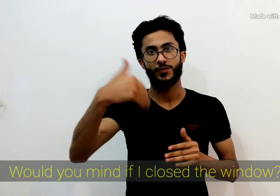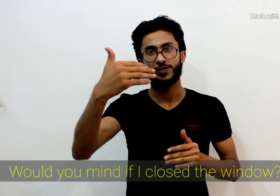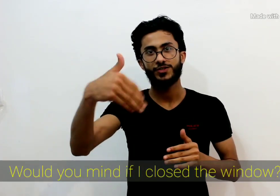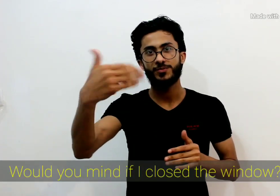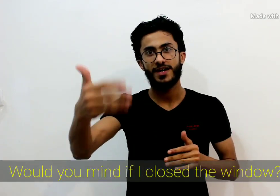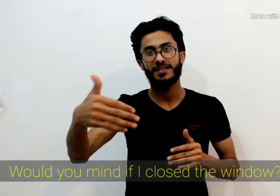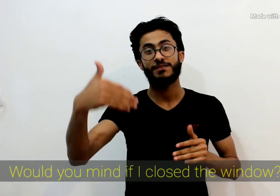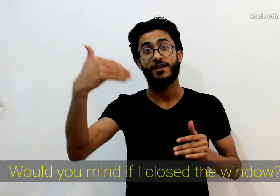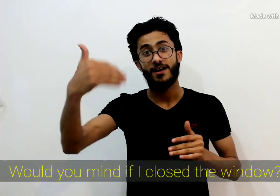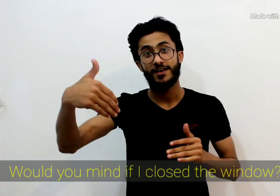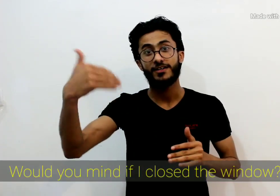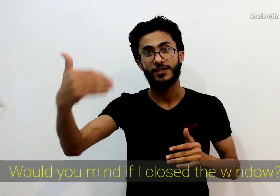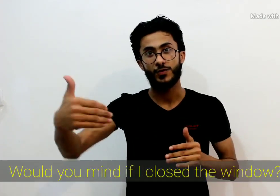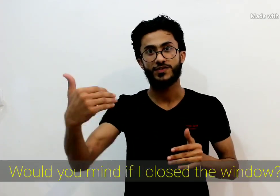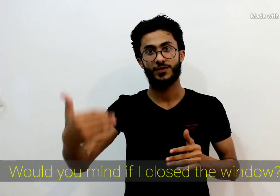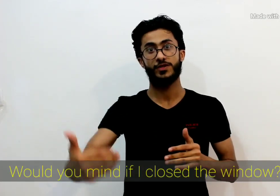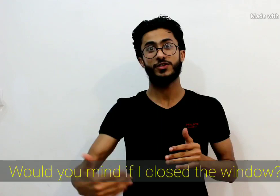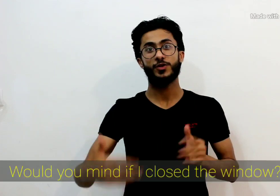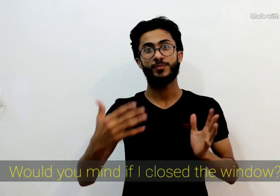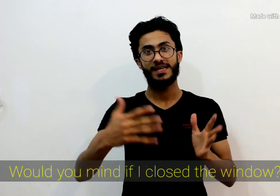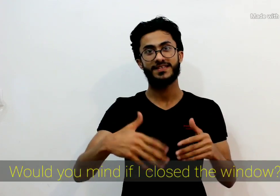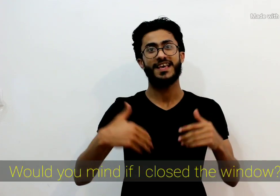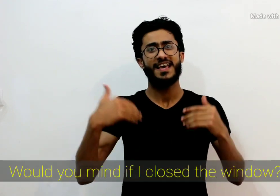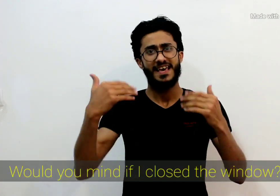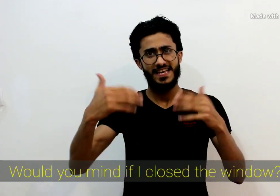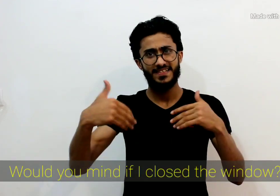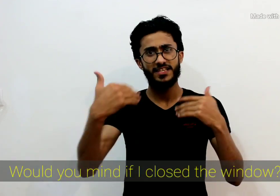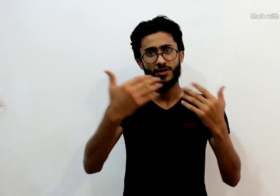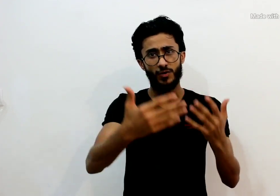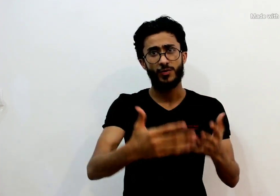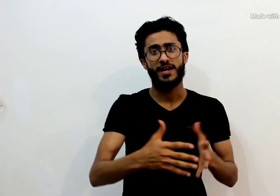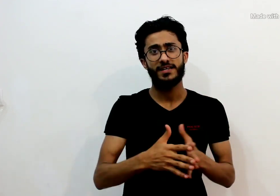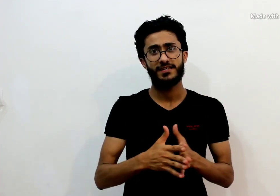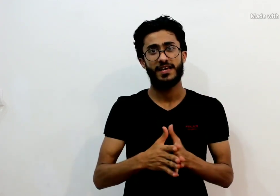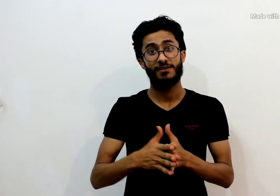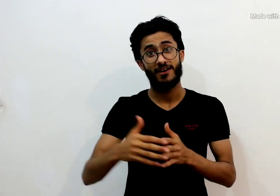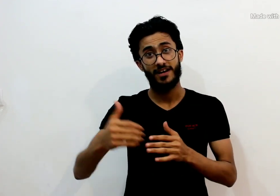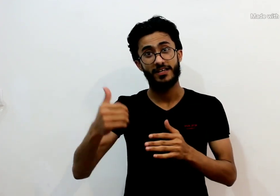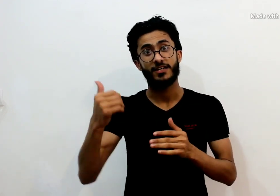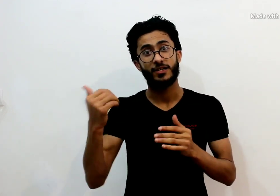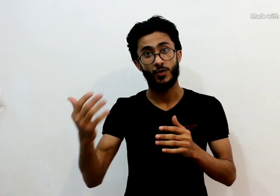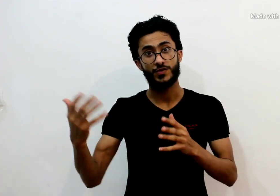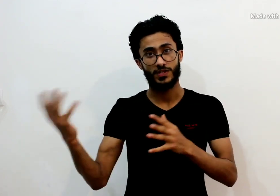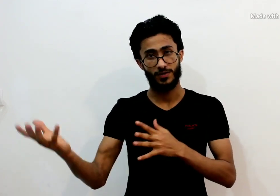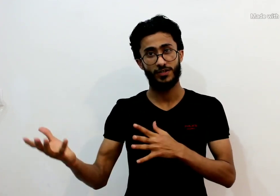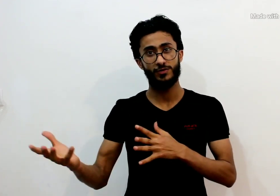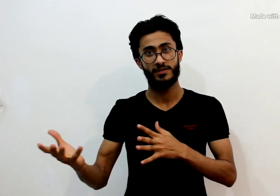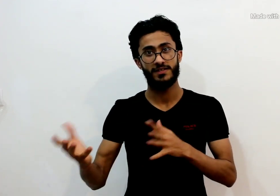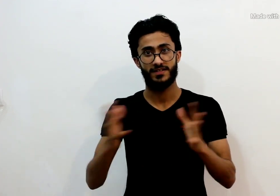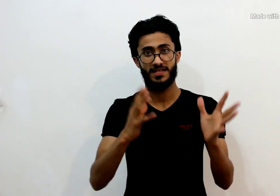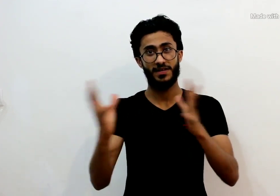would you mind if I close the window means, is it alright if I close the window? This is the meaning